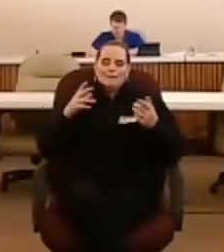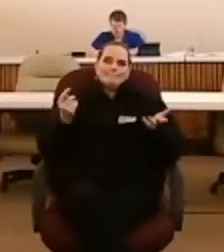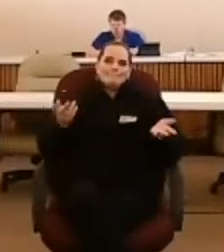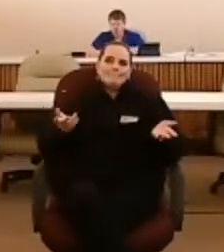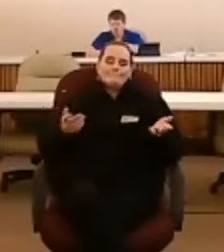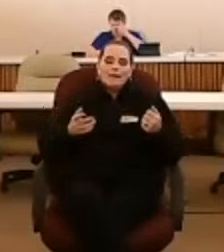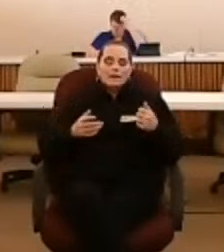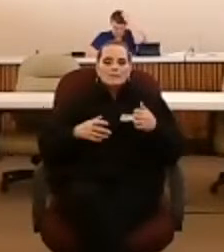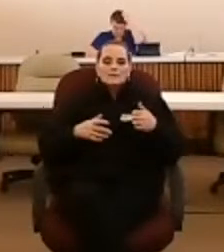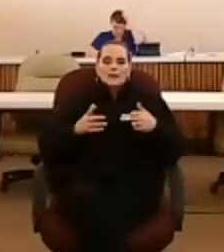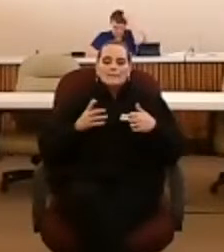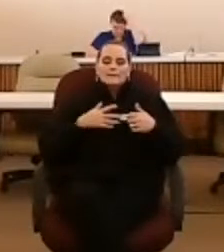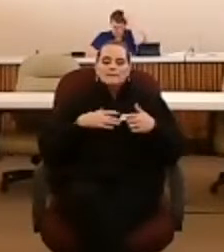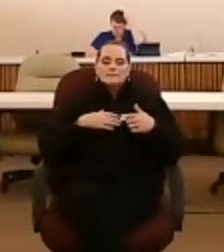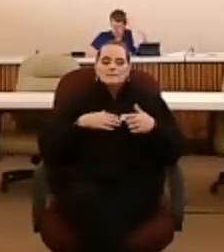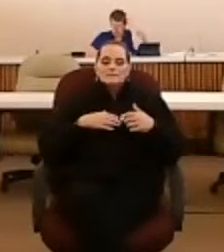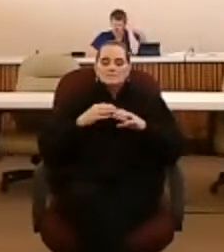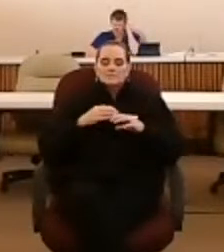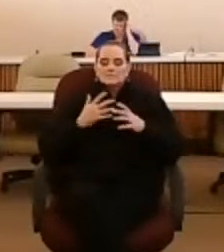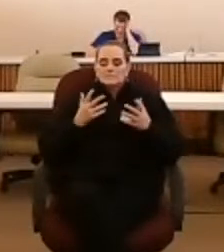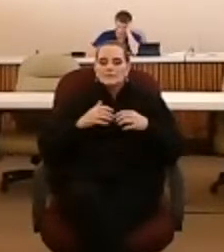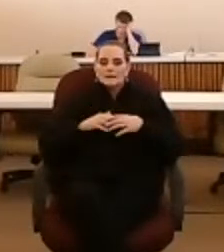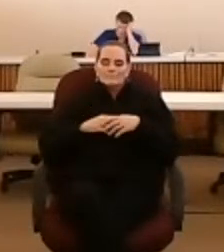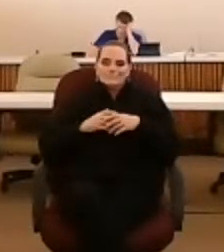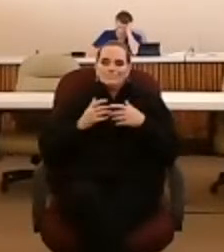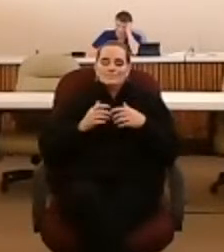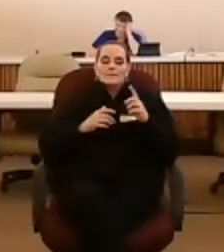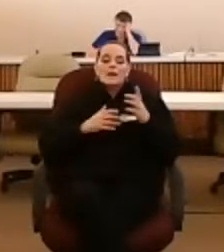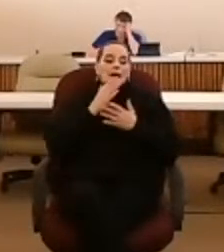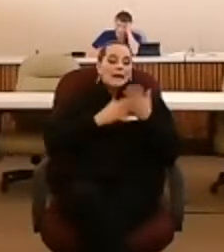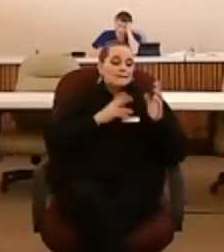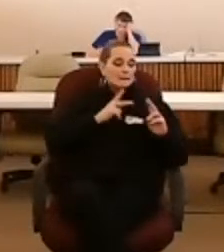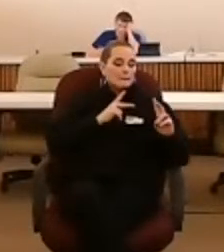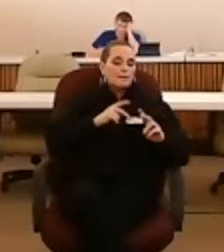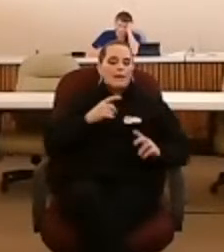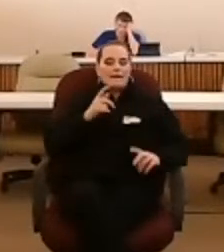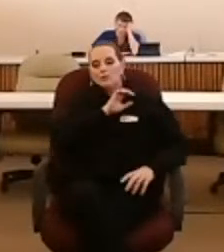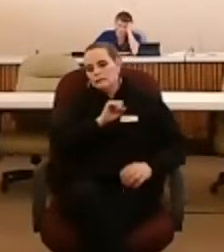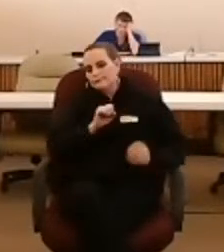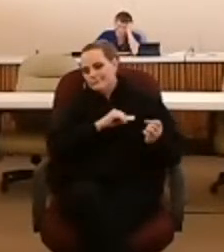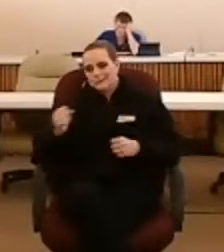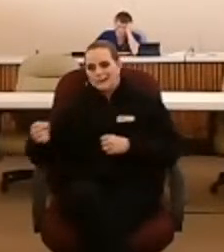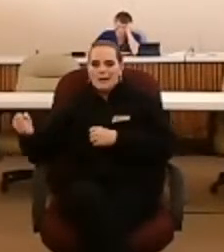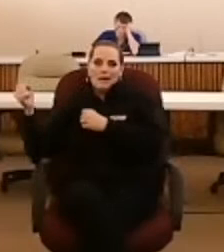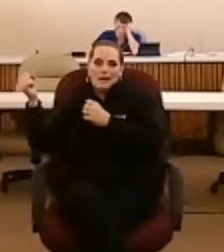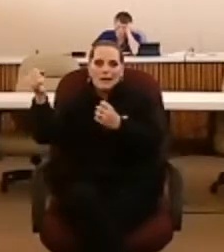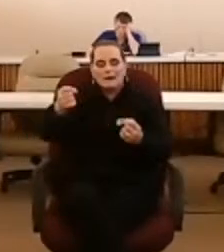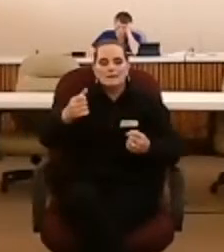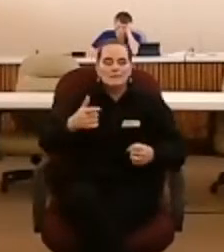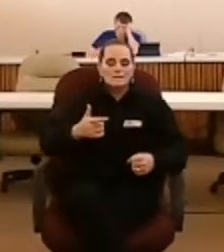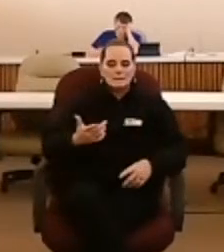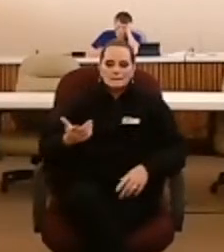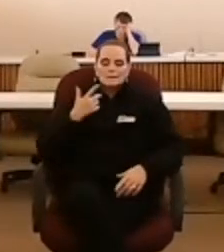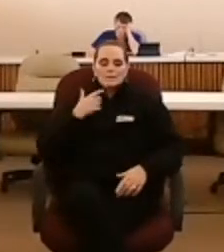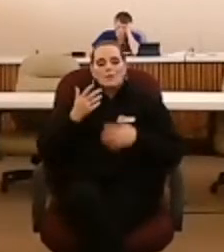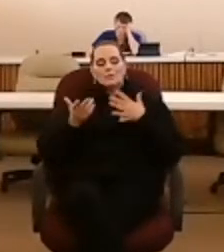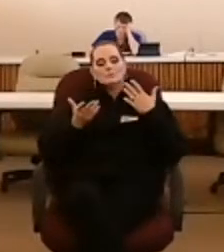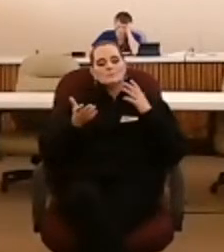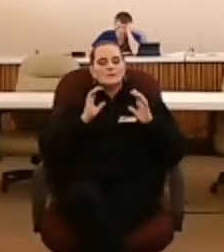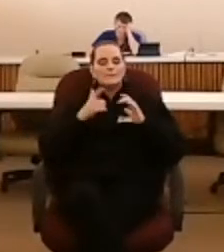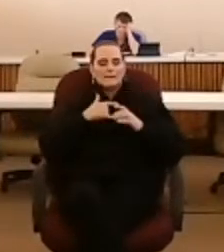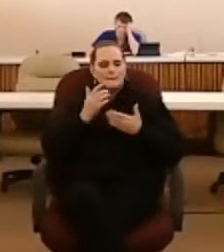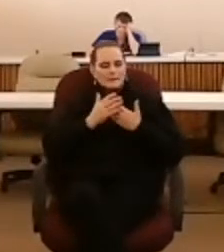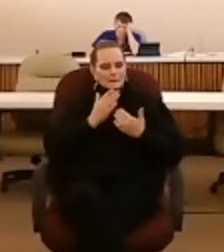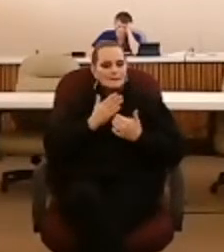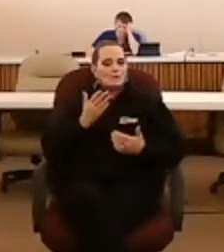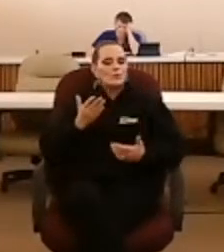Right. for me, mail is not a problem. So, yeah. And some people have to drive around. So it seems It's like it fine. would be easier to just have